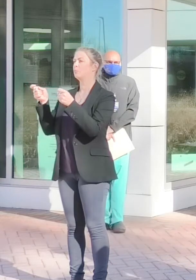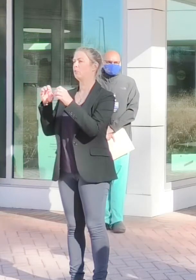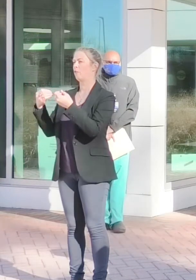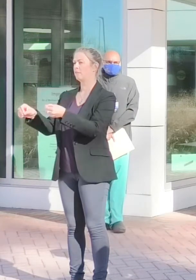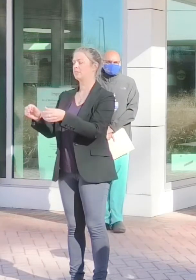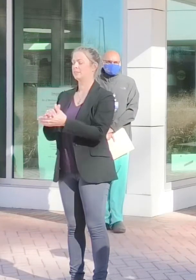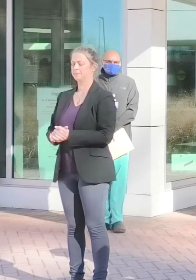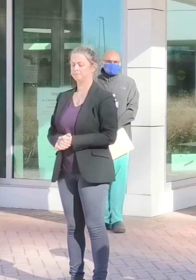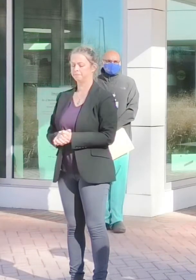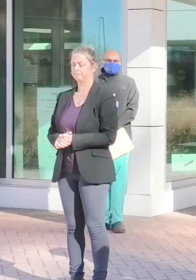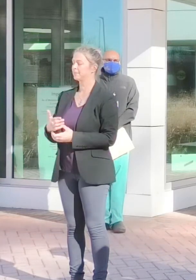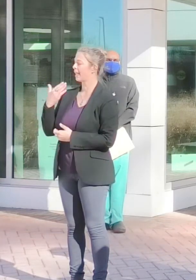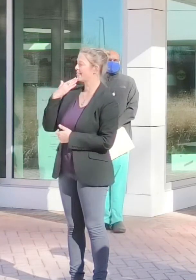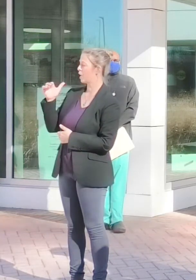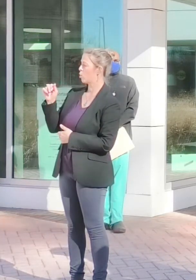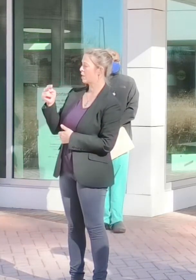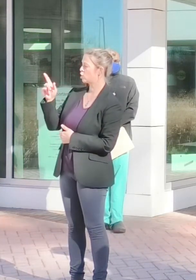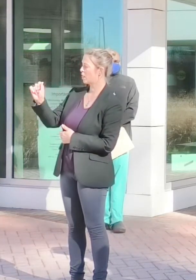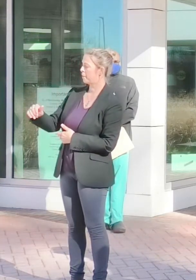Thank you, Angela.